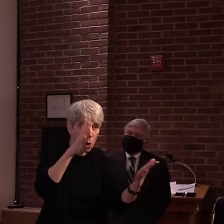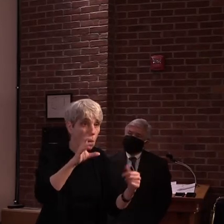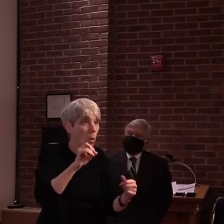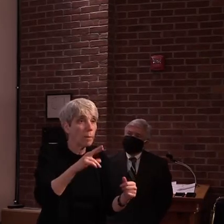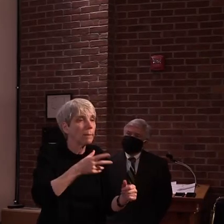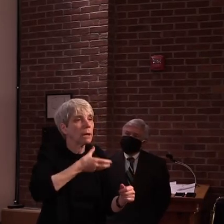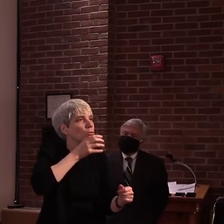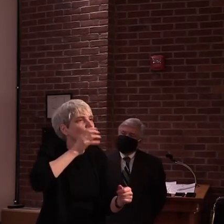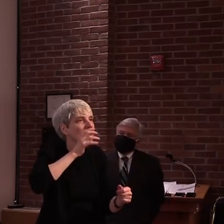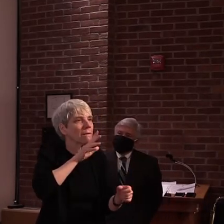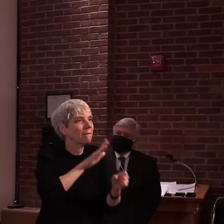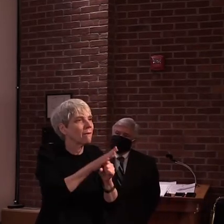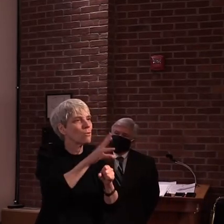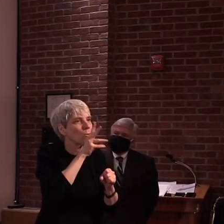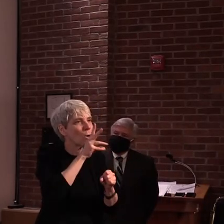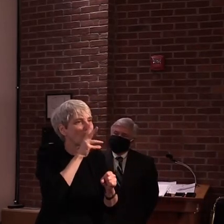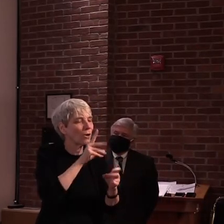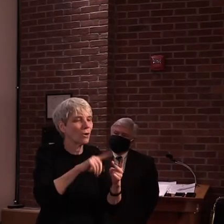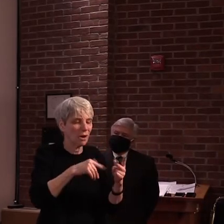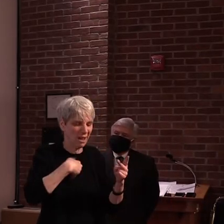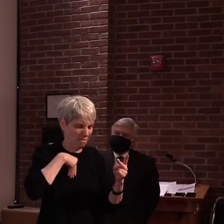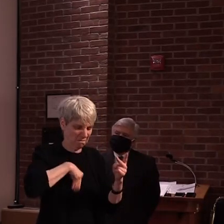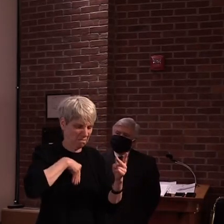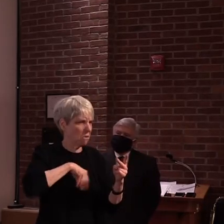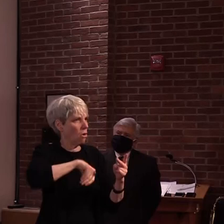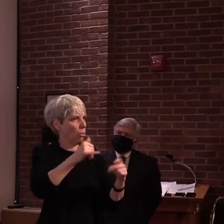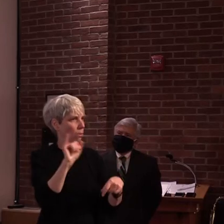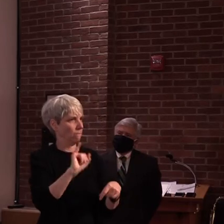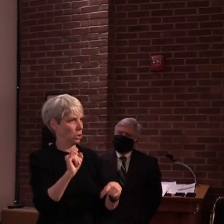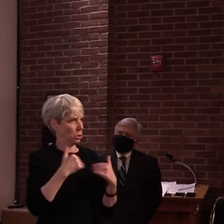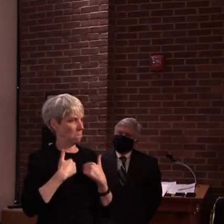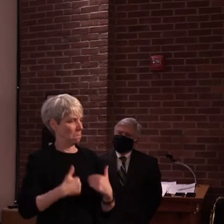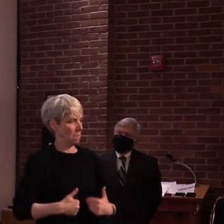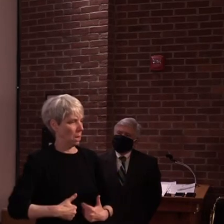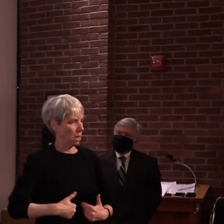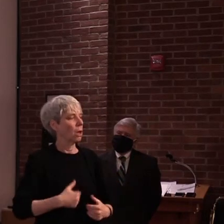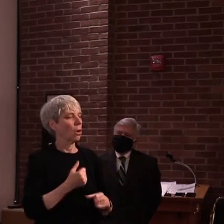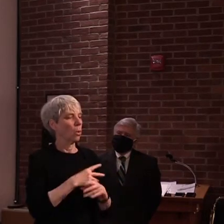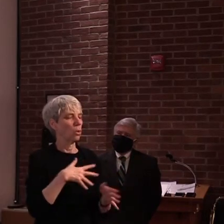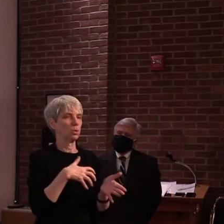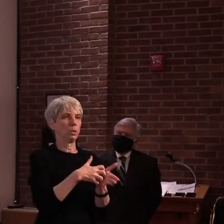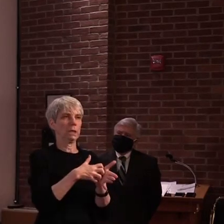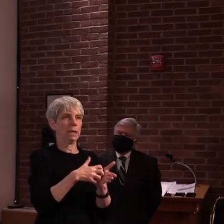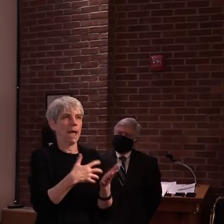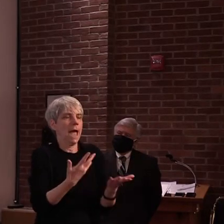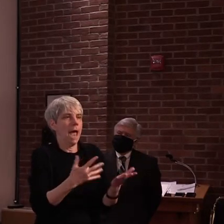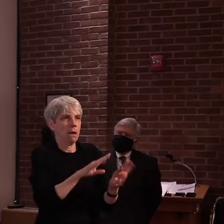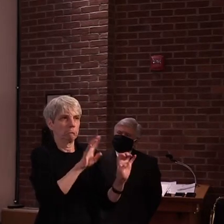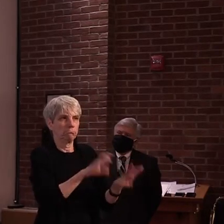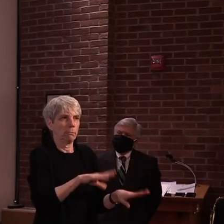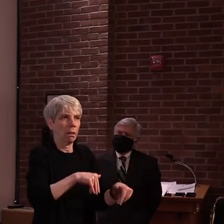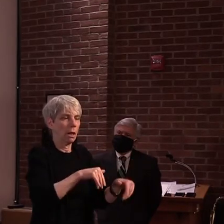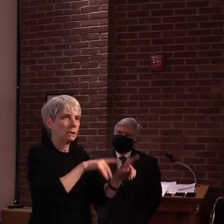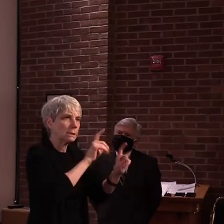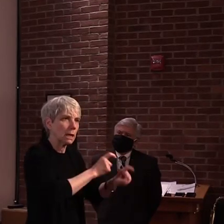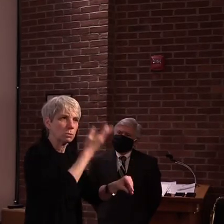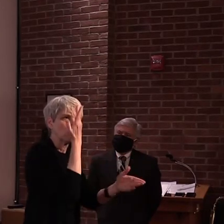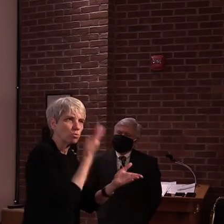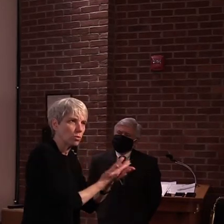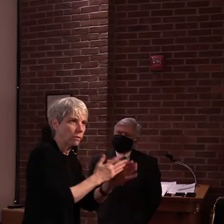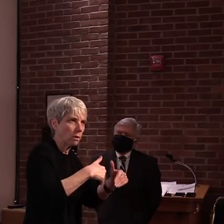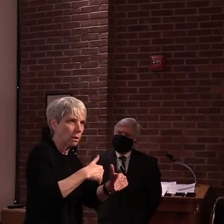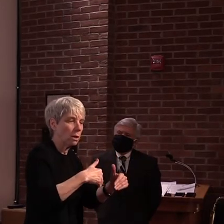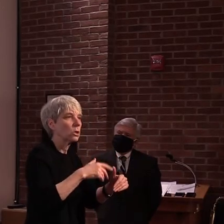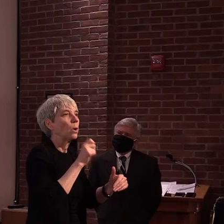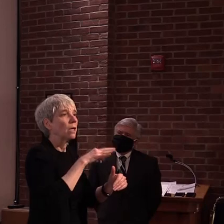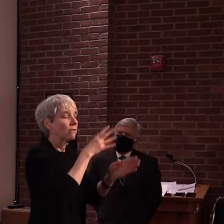dehydrated or had an infection of another sort. So when those do not convert into hospitalizations,